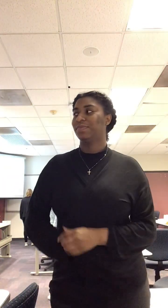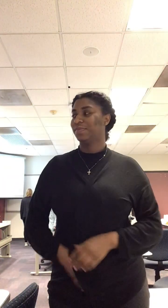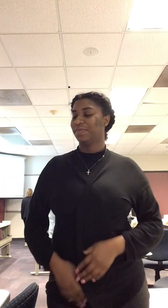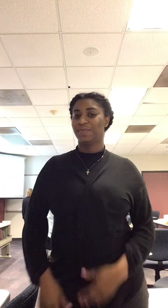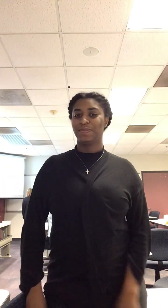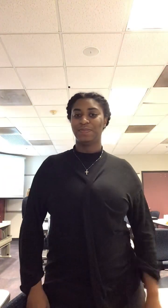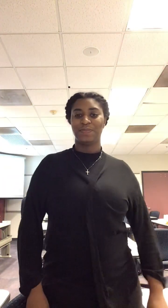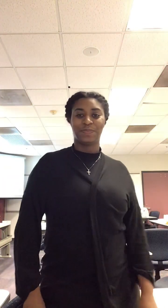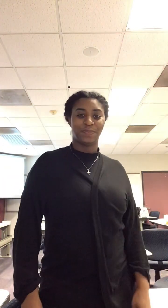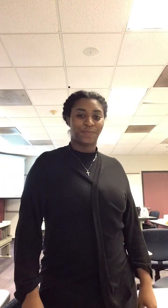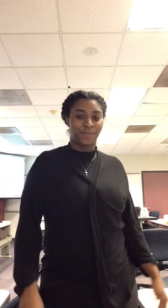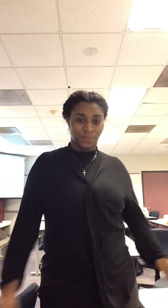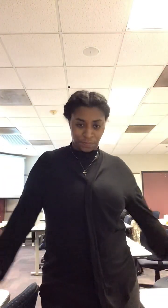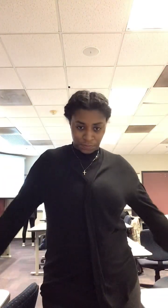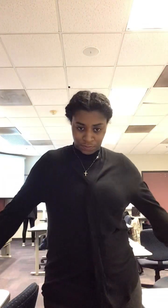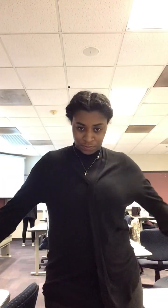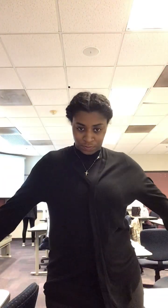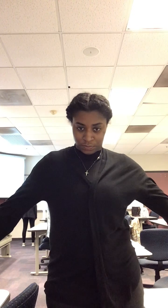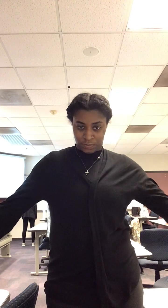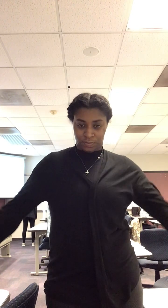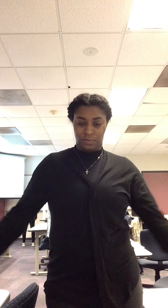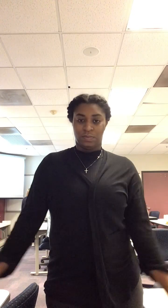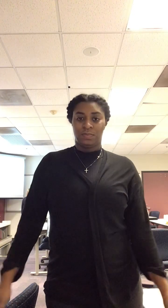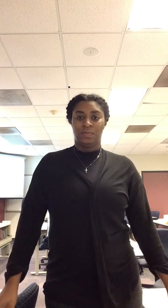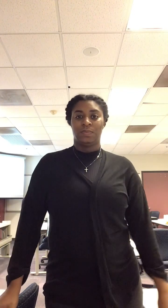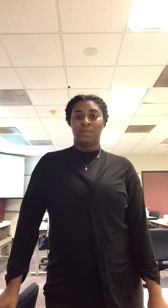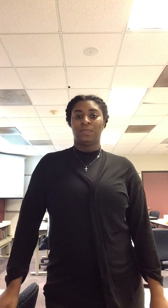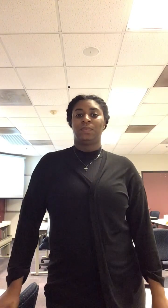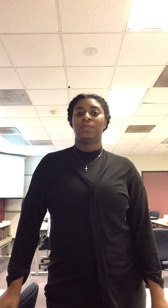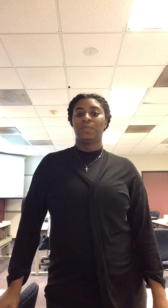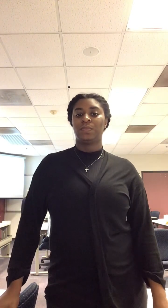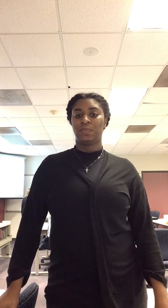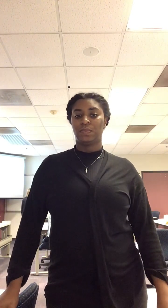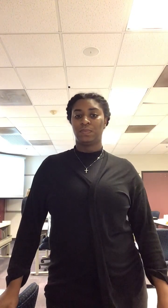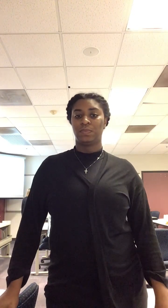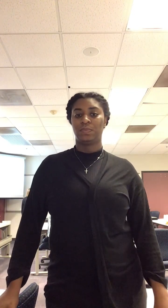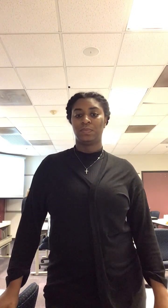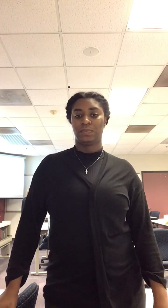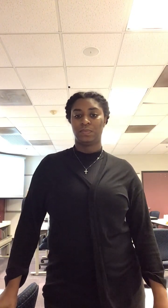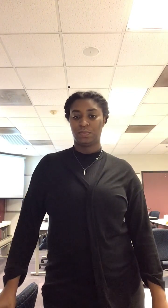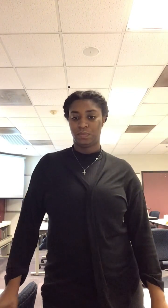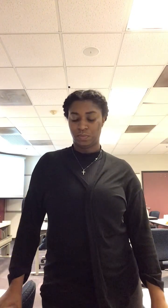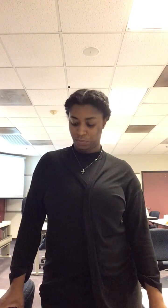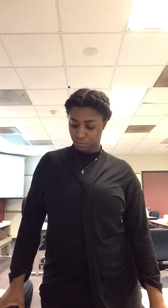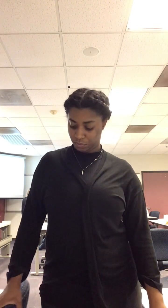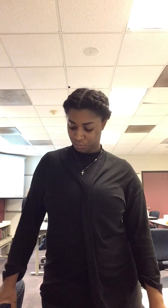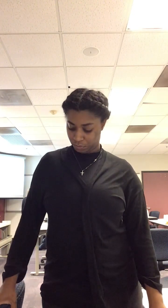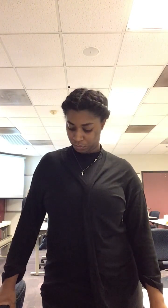again, when I stop the video, keep your camera going, it'll only be a few seconds for me to get to the next part I want you to